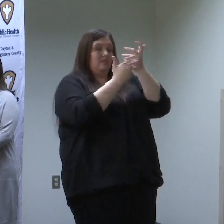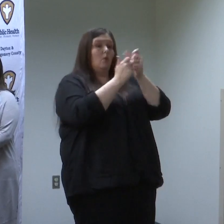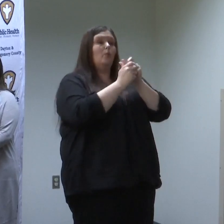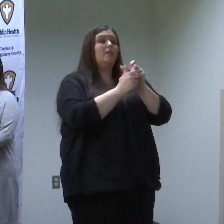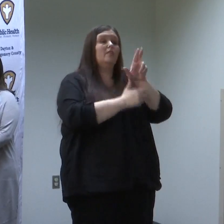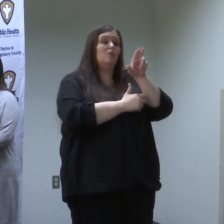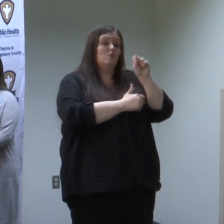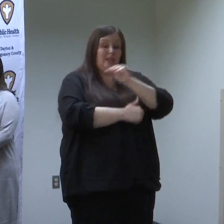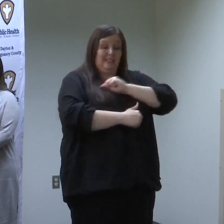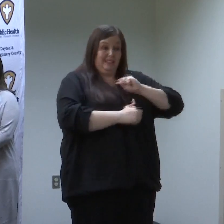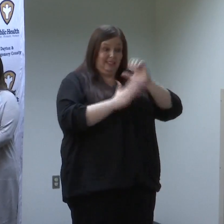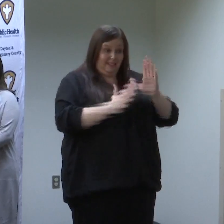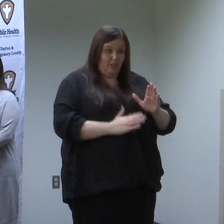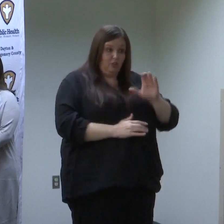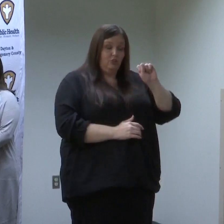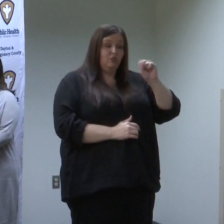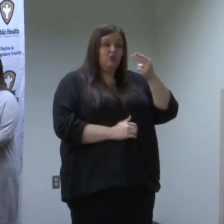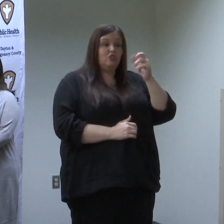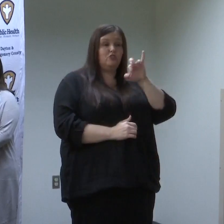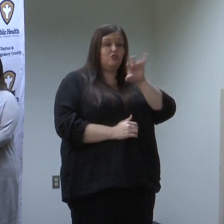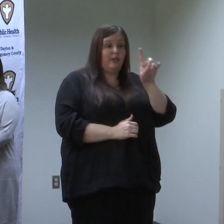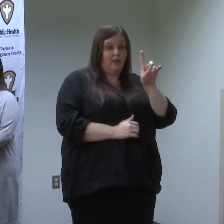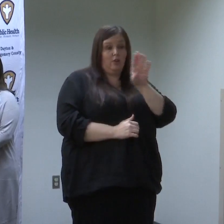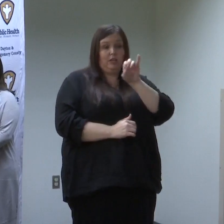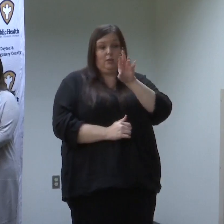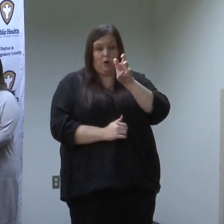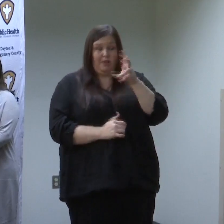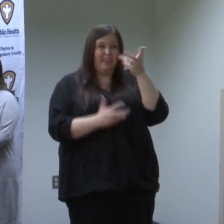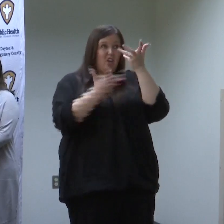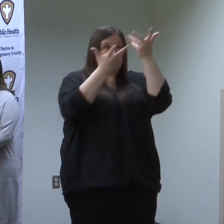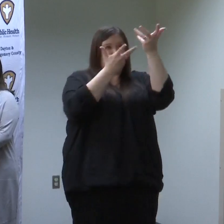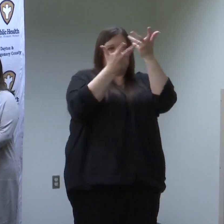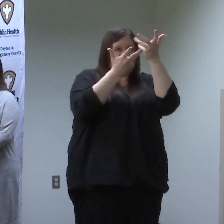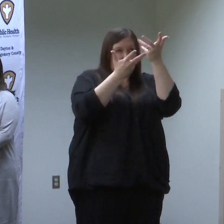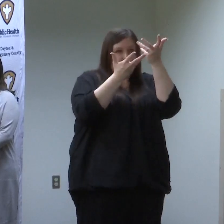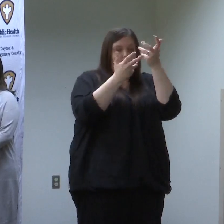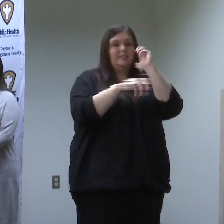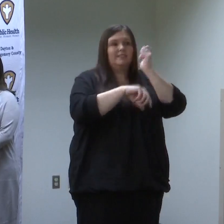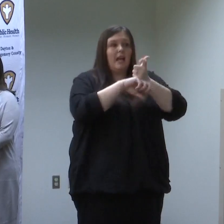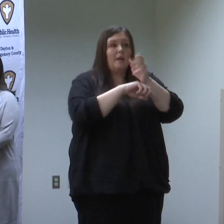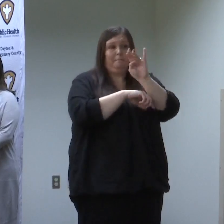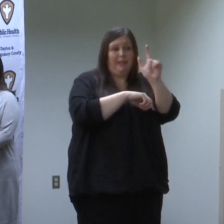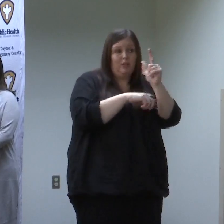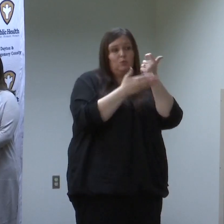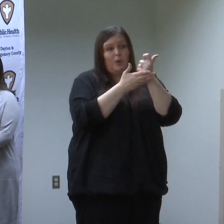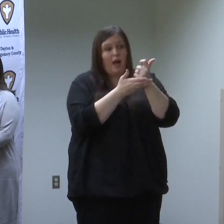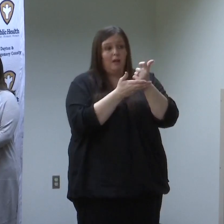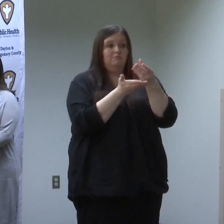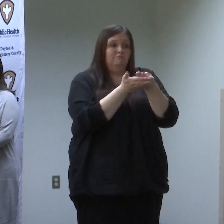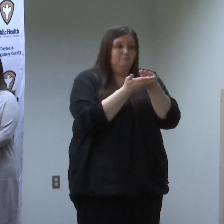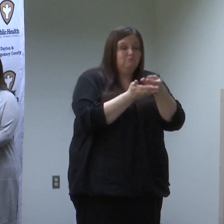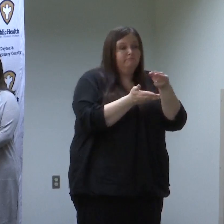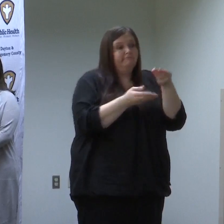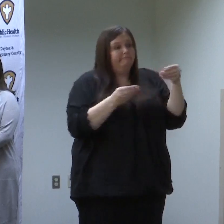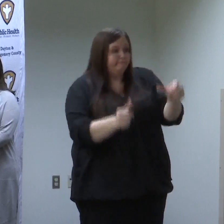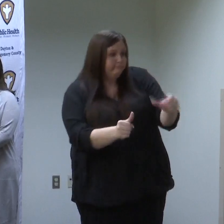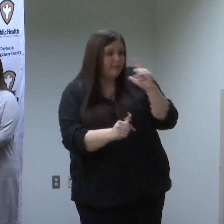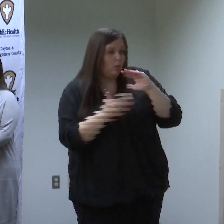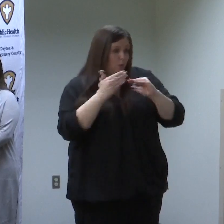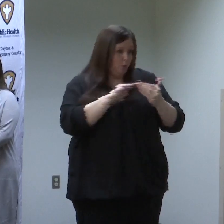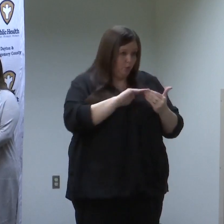as they're working through their package. I'm hopeful that there'll be some relief for people in our community, and we'll continue to advocate on behalf